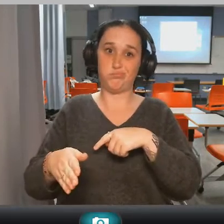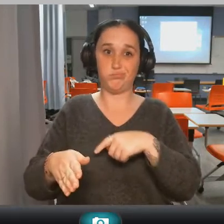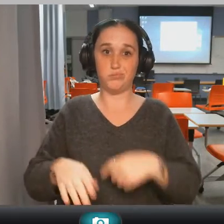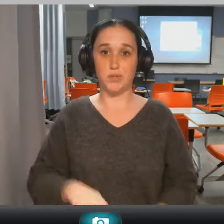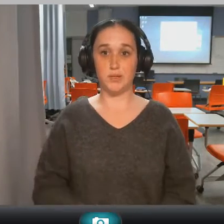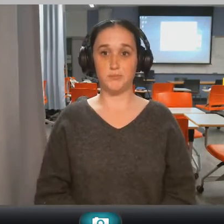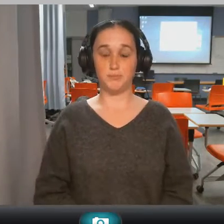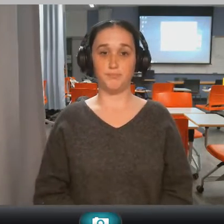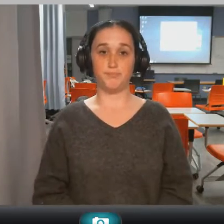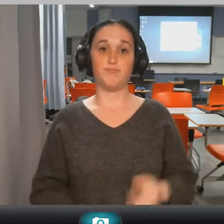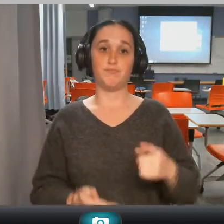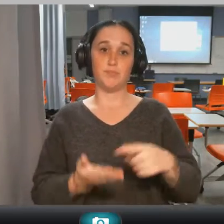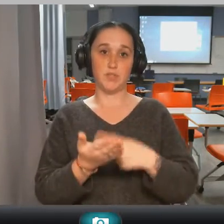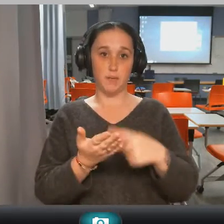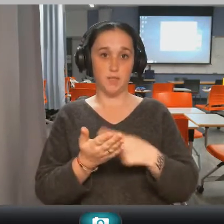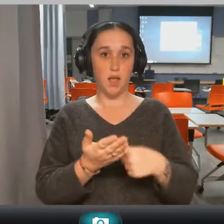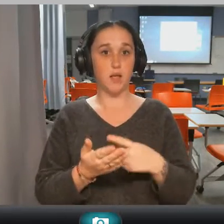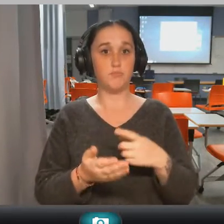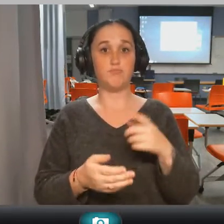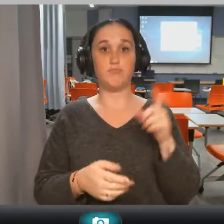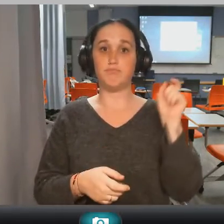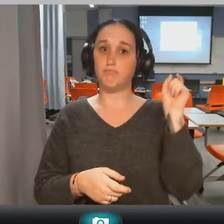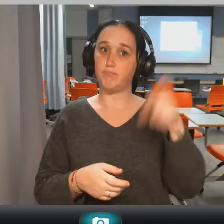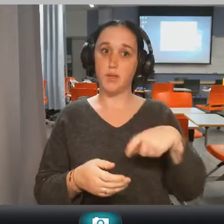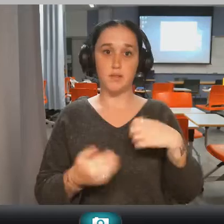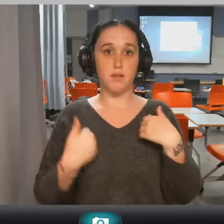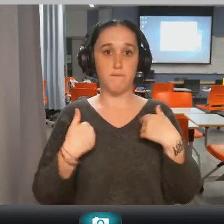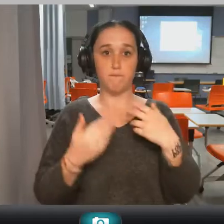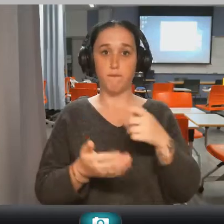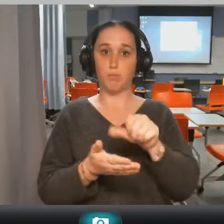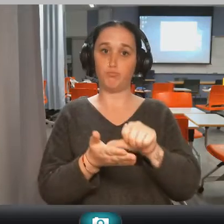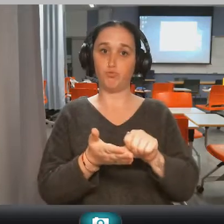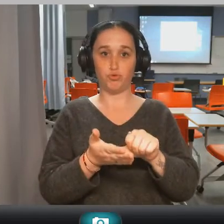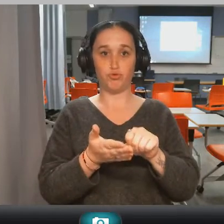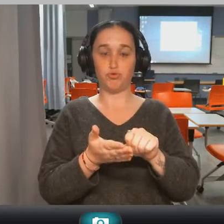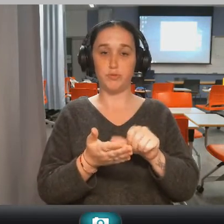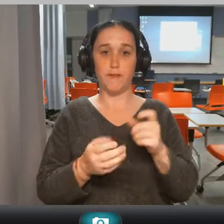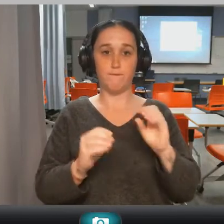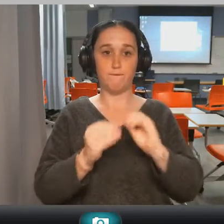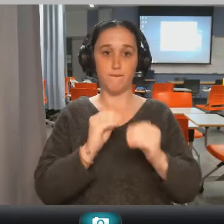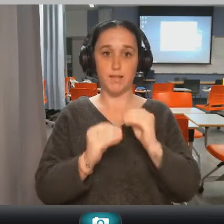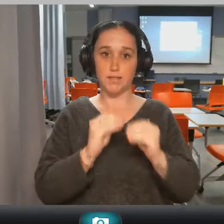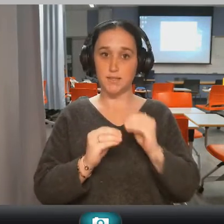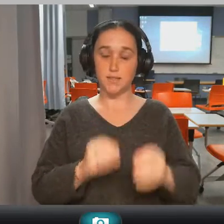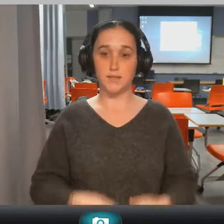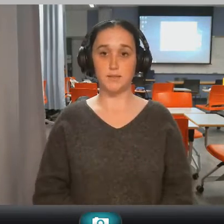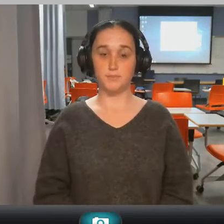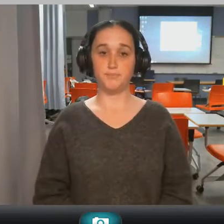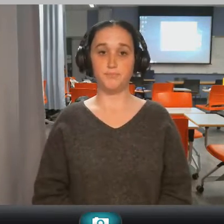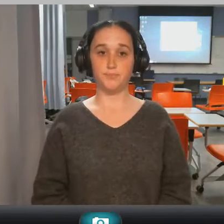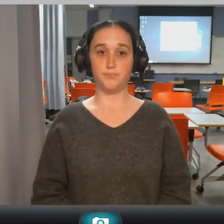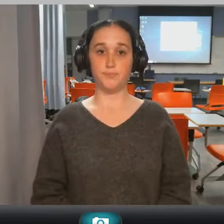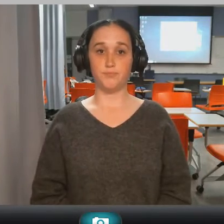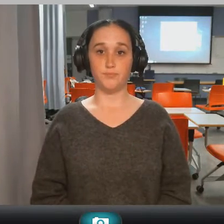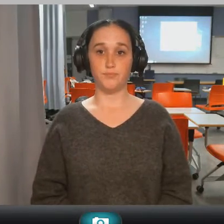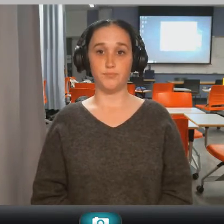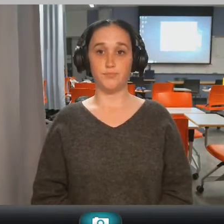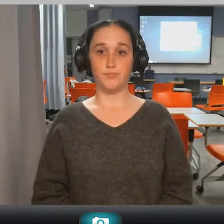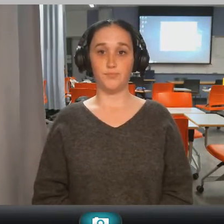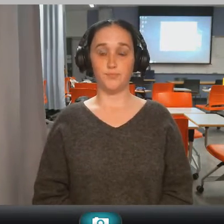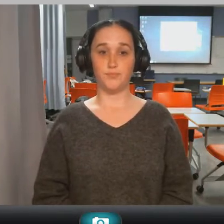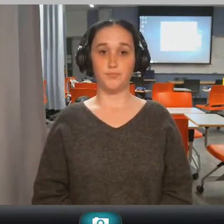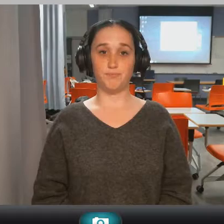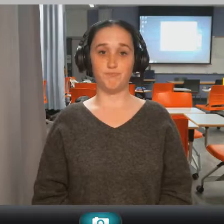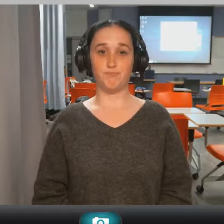some surgical procedures to fix. There are some things you can do at home or while you're going to see